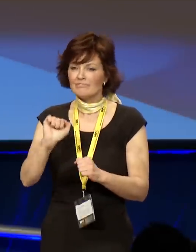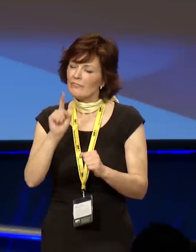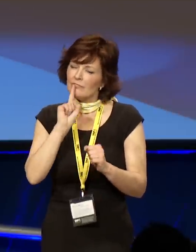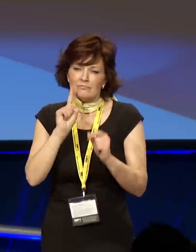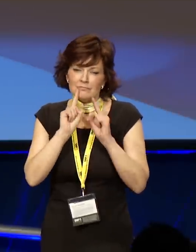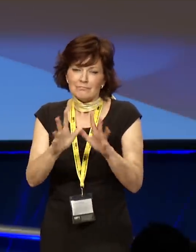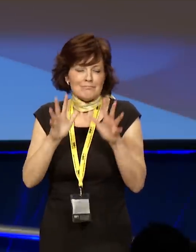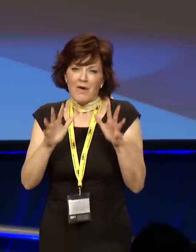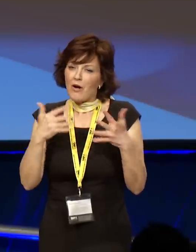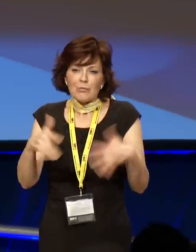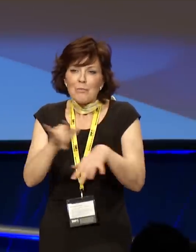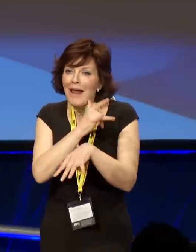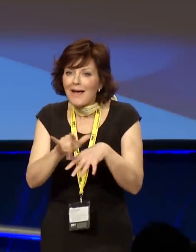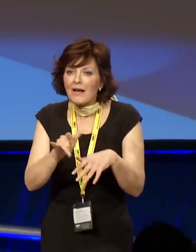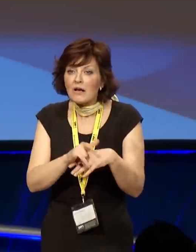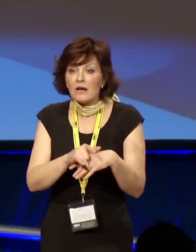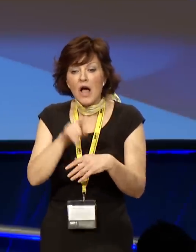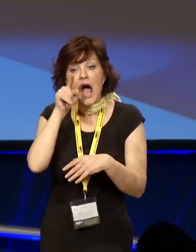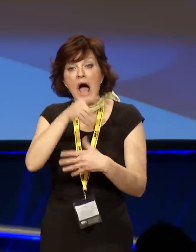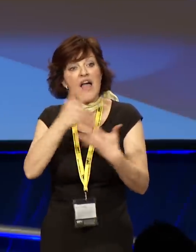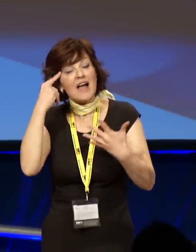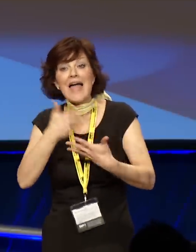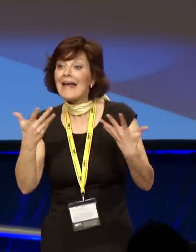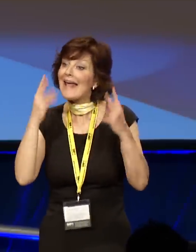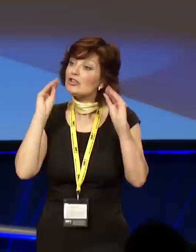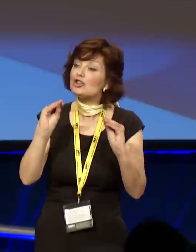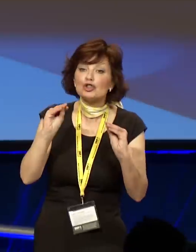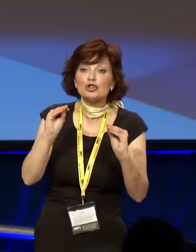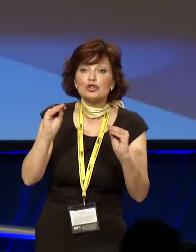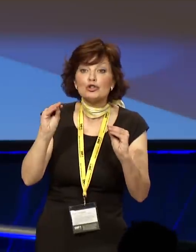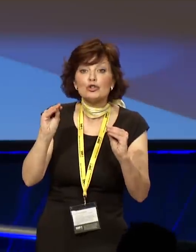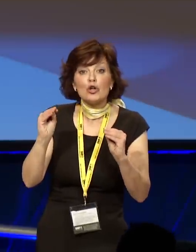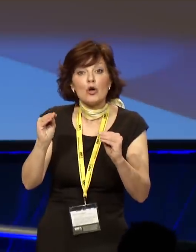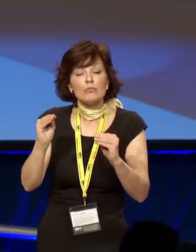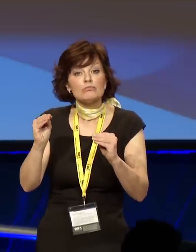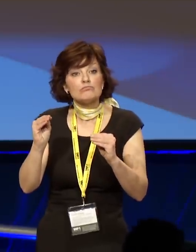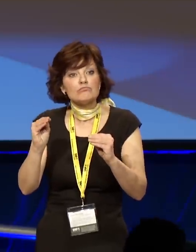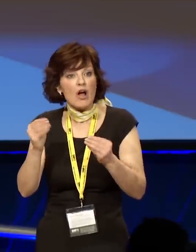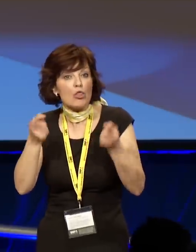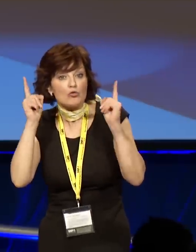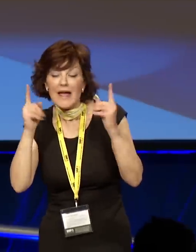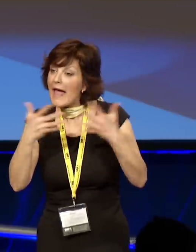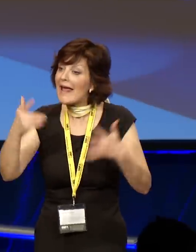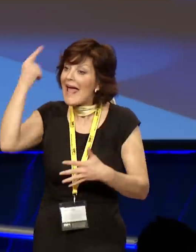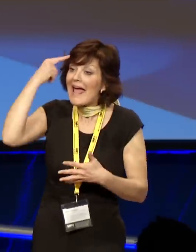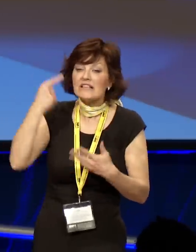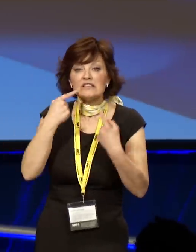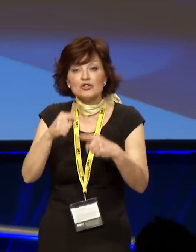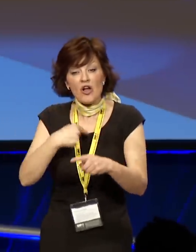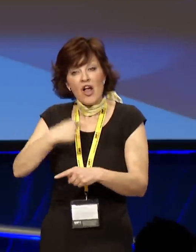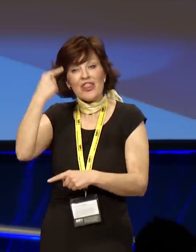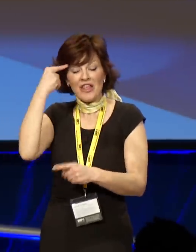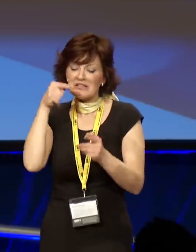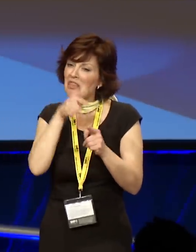remarkable play. And any education authority, and any head teacher who thinks that